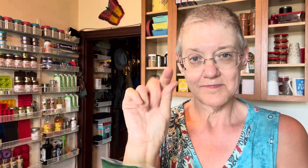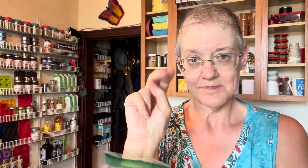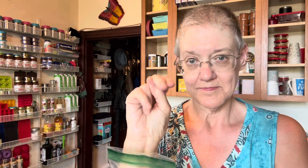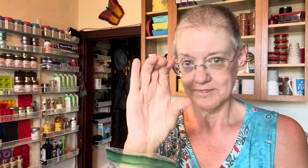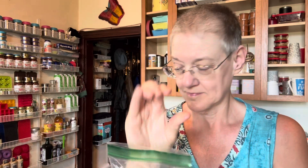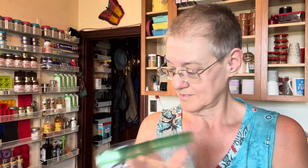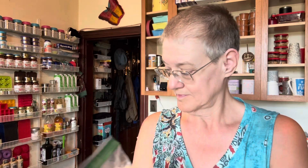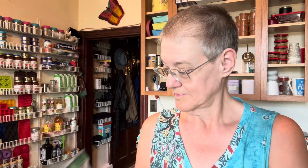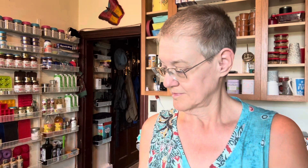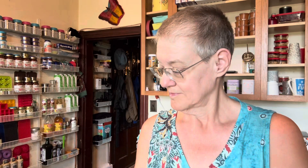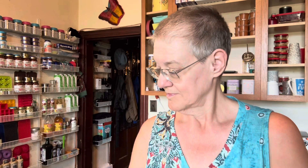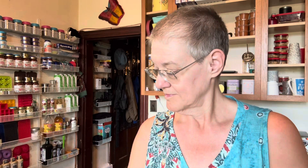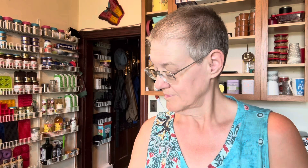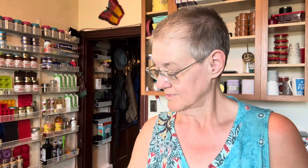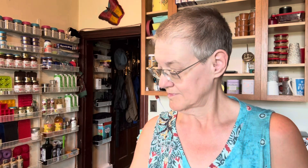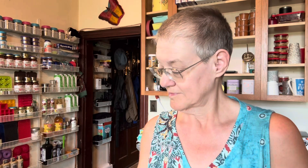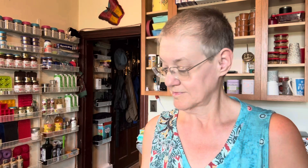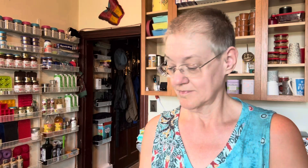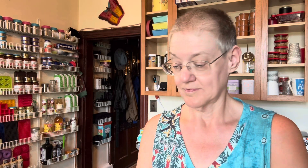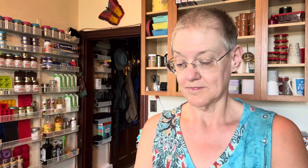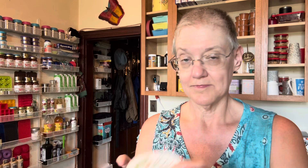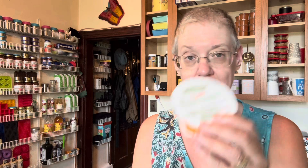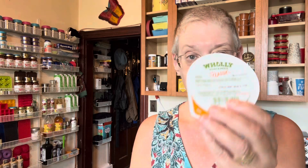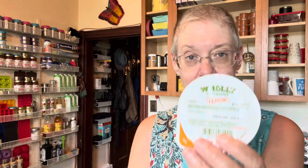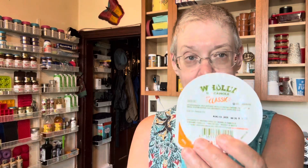2.9 grams of net carbs.